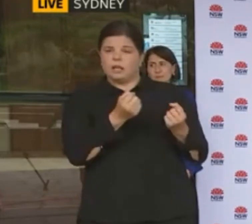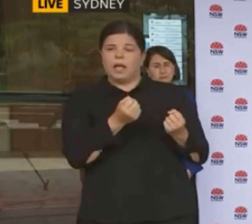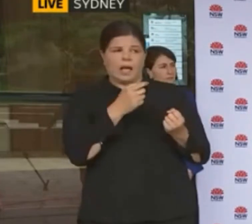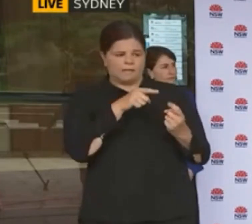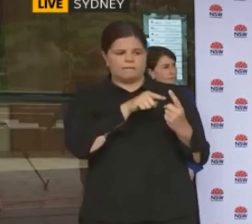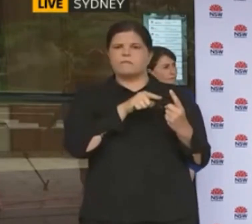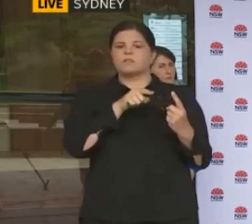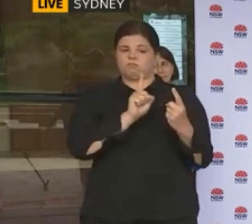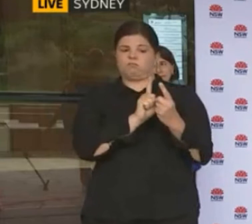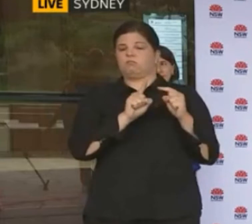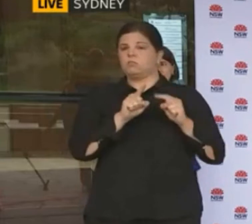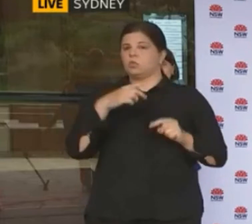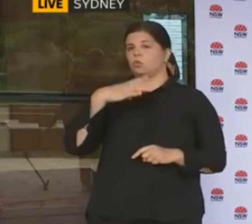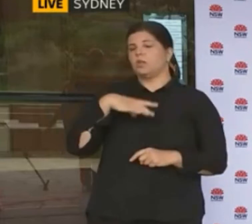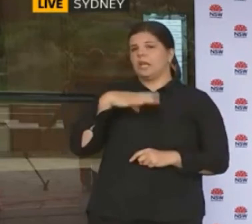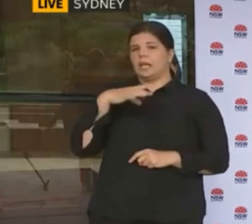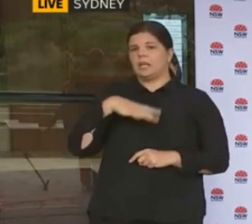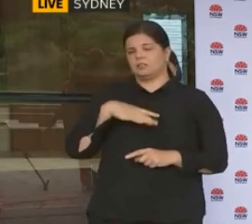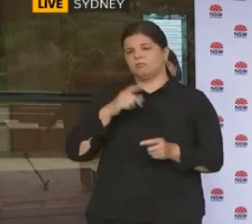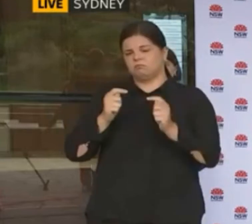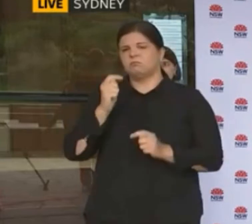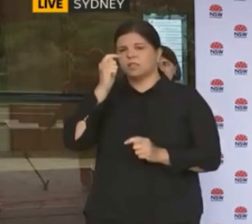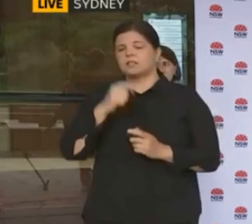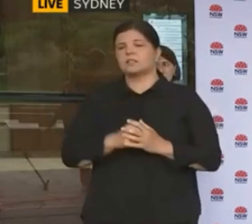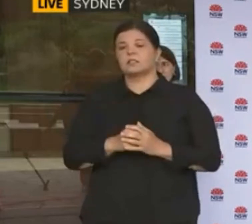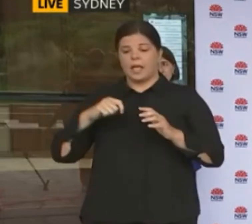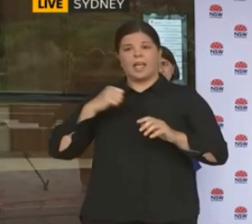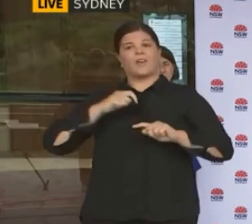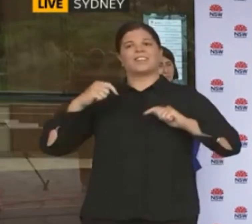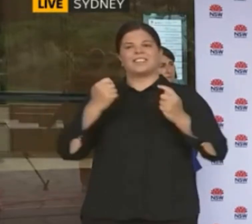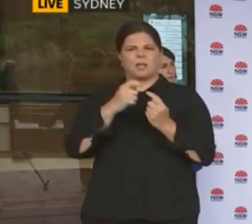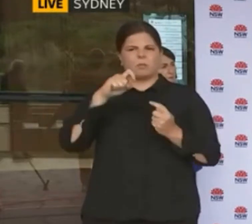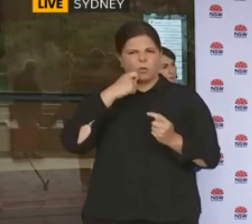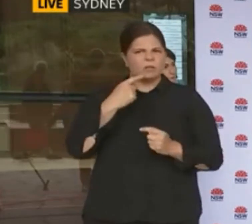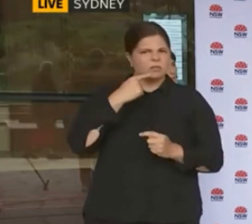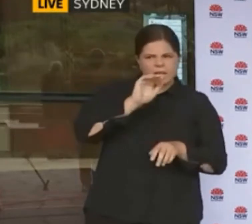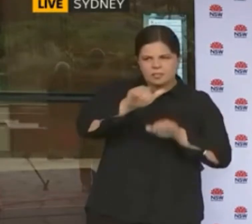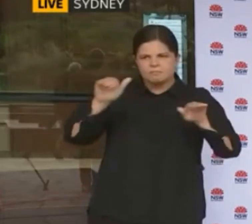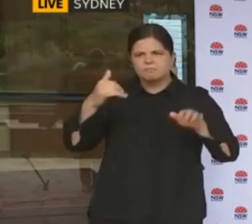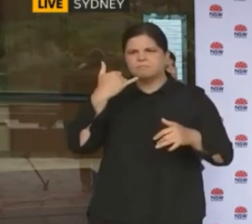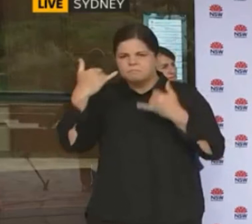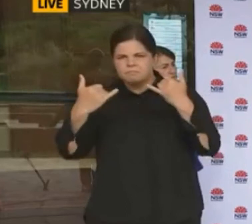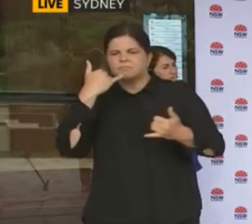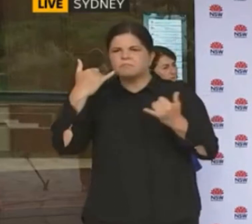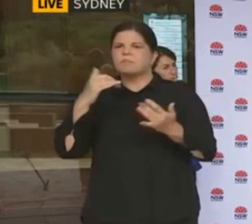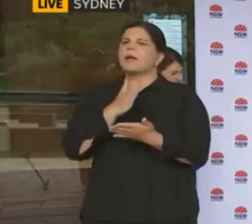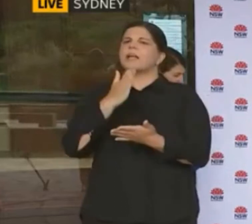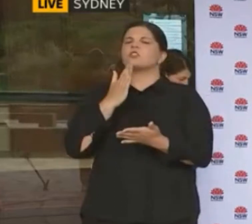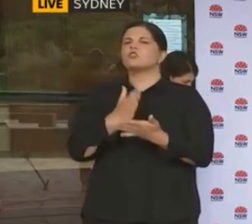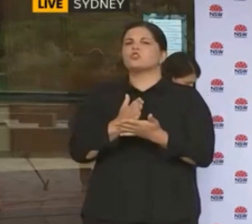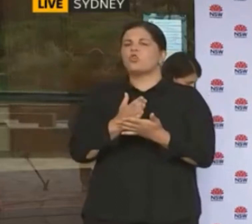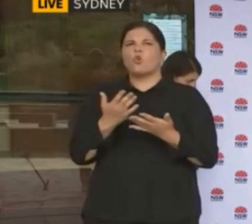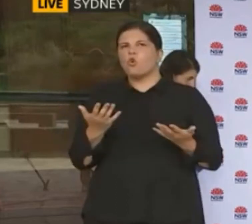our close contact team will be prompting you. Please, thank you very much for doing that. That gives us the added assurance we're not missing those